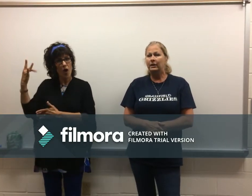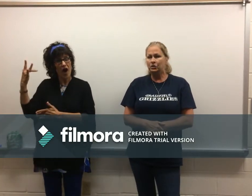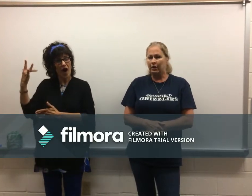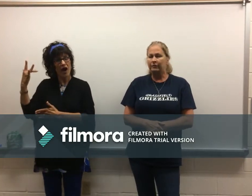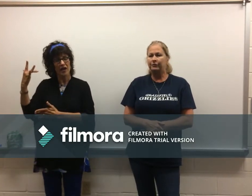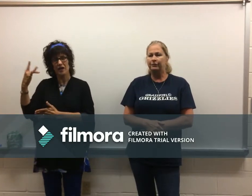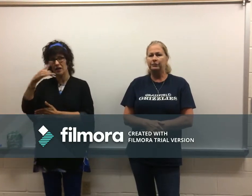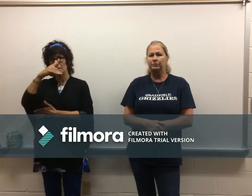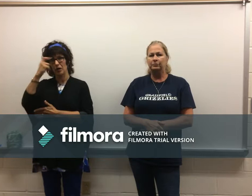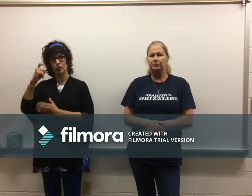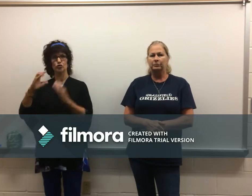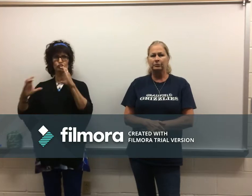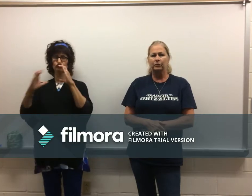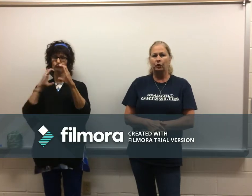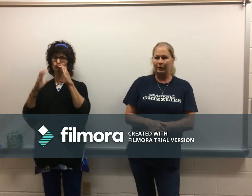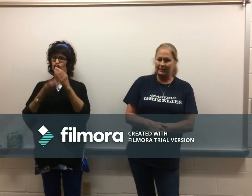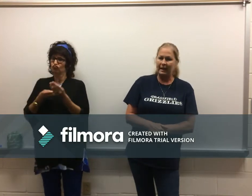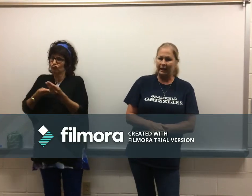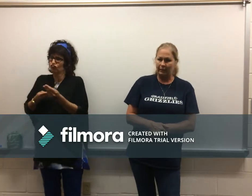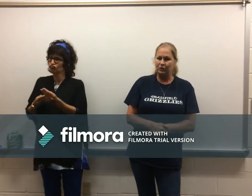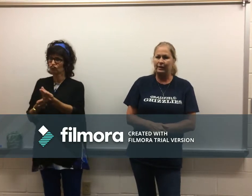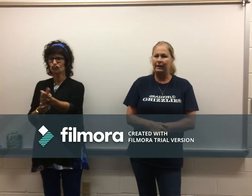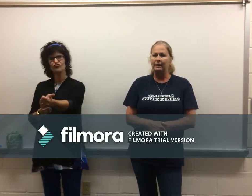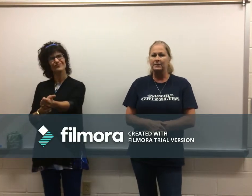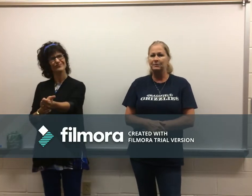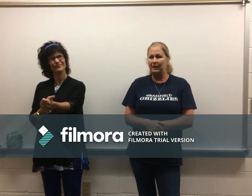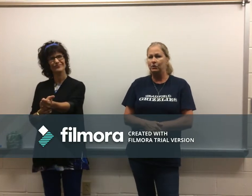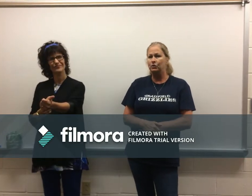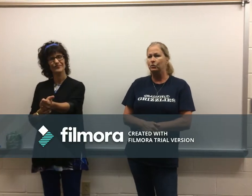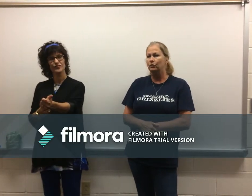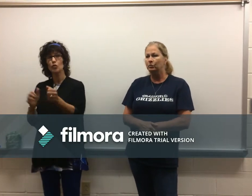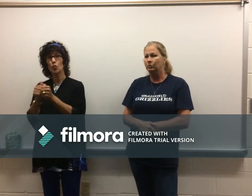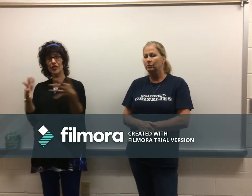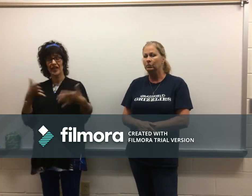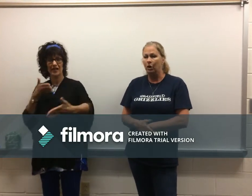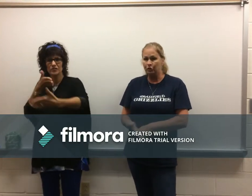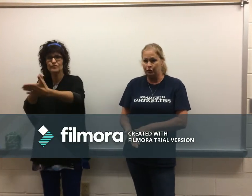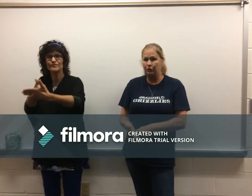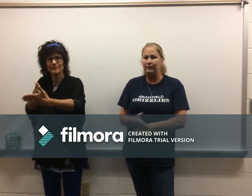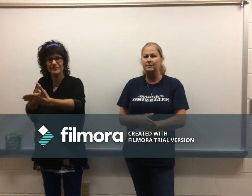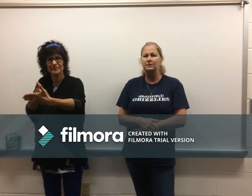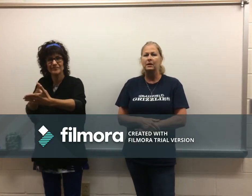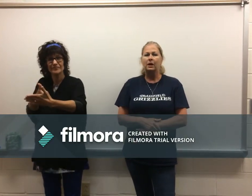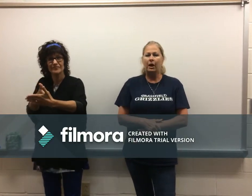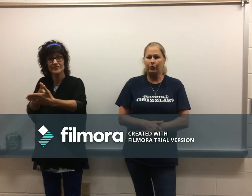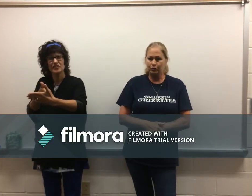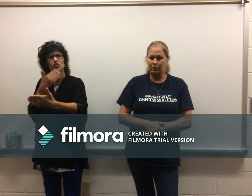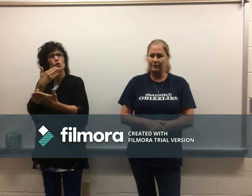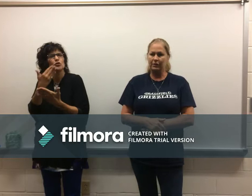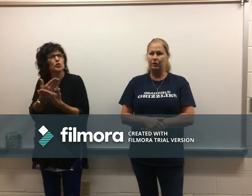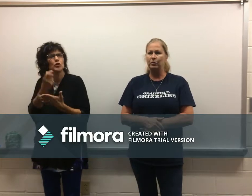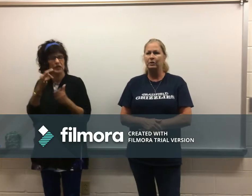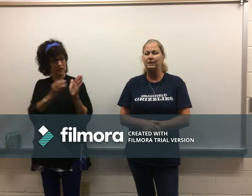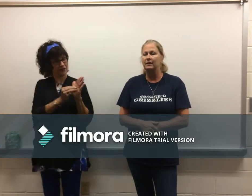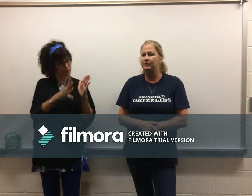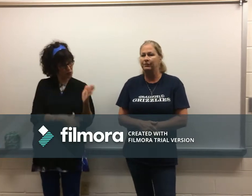advantage of learning sign language that can speak to our students, other students in the community is